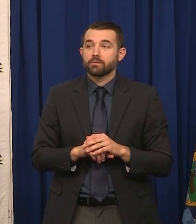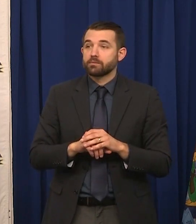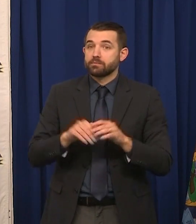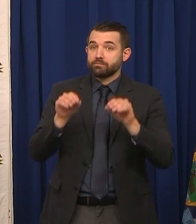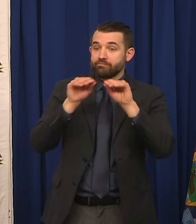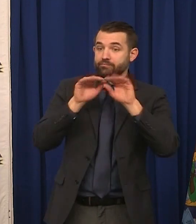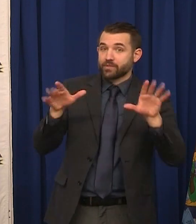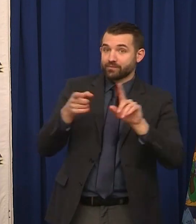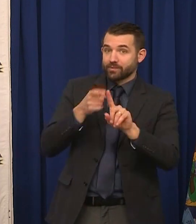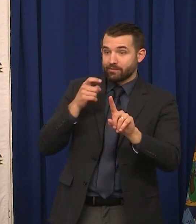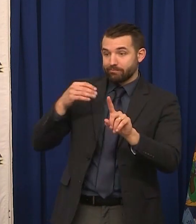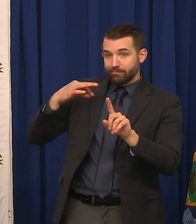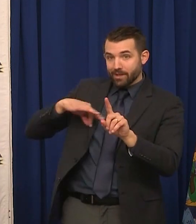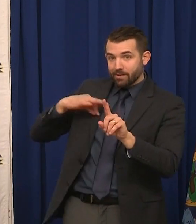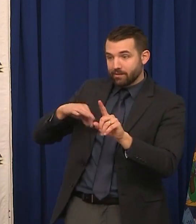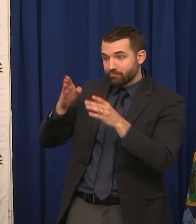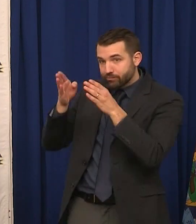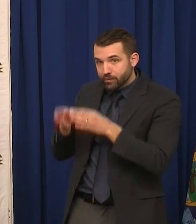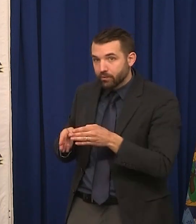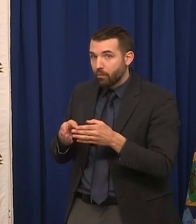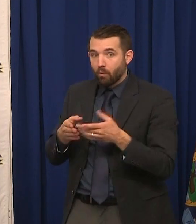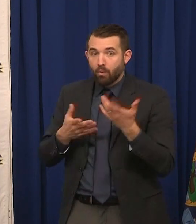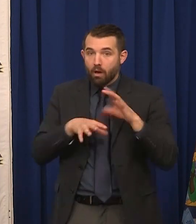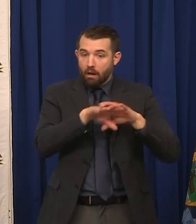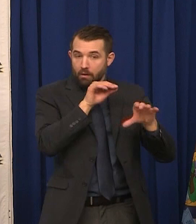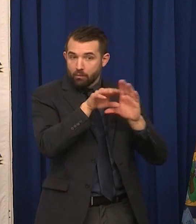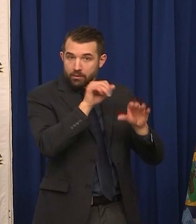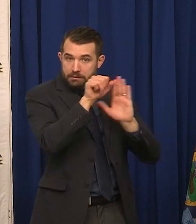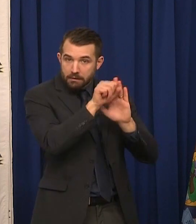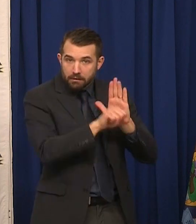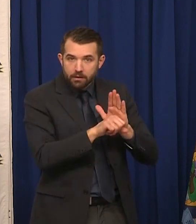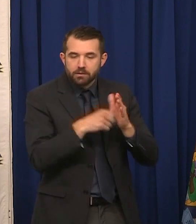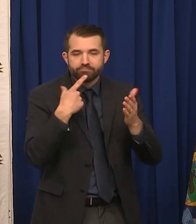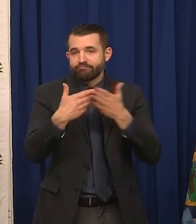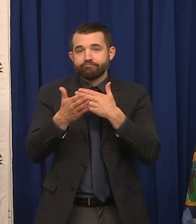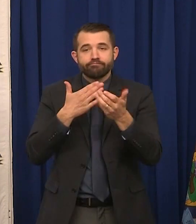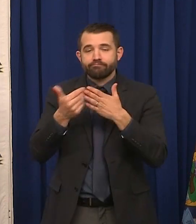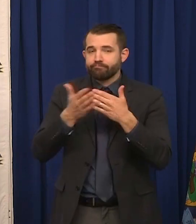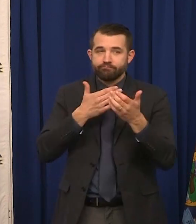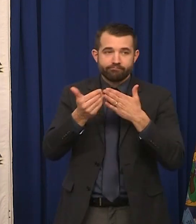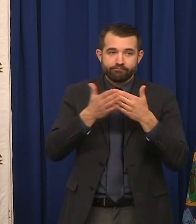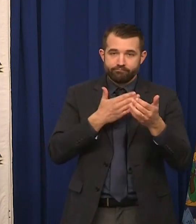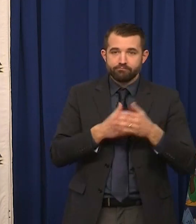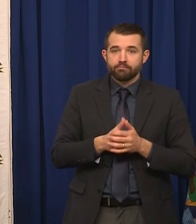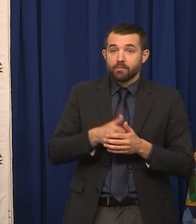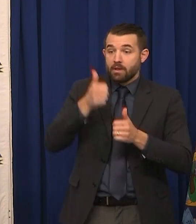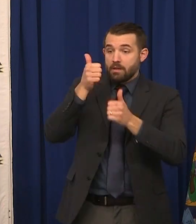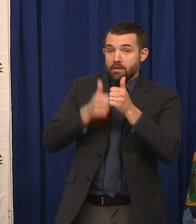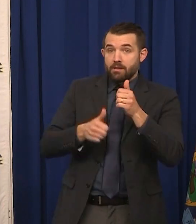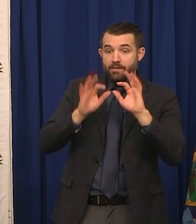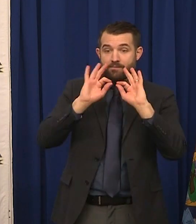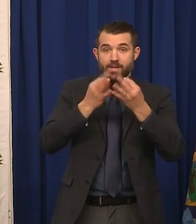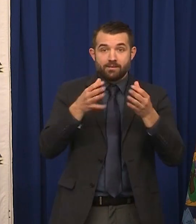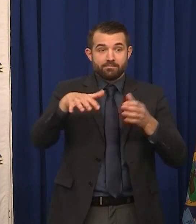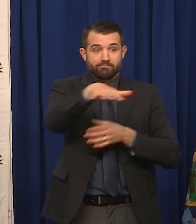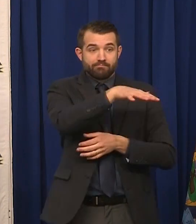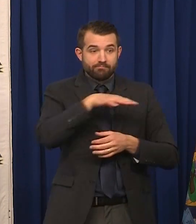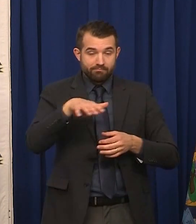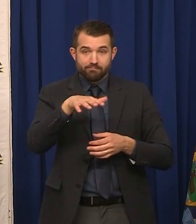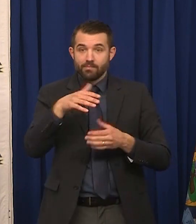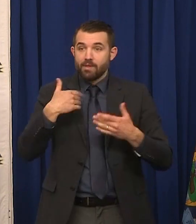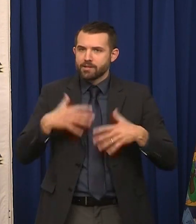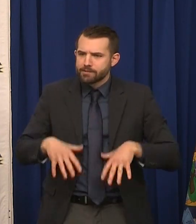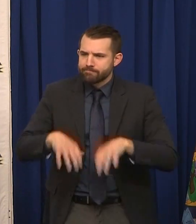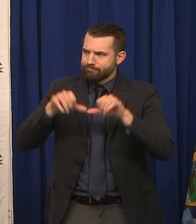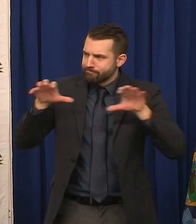or in-state residents should not change the approach that every single family should be taking now and that I urge